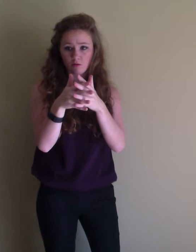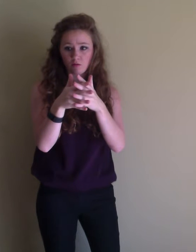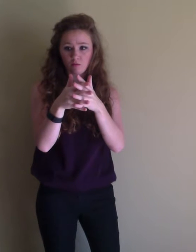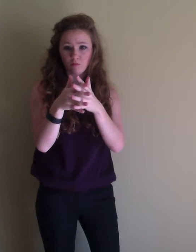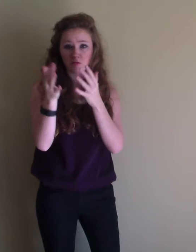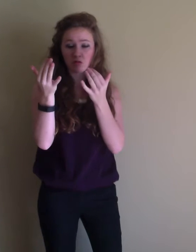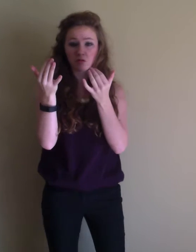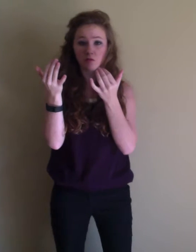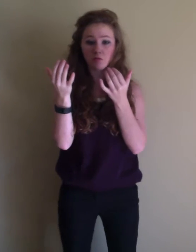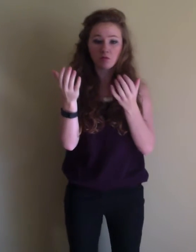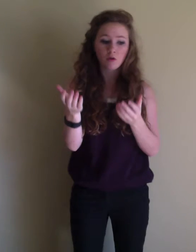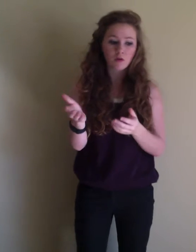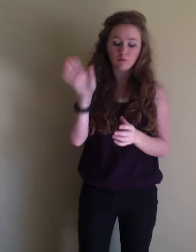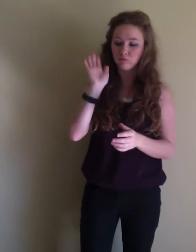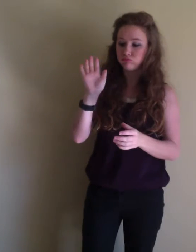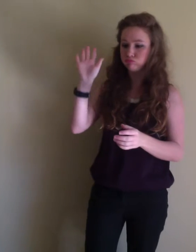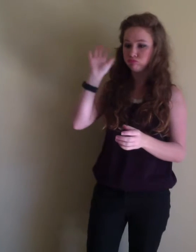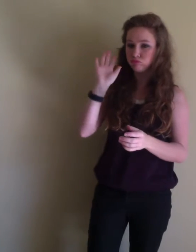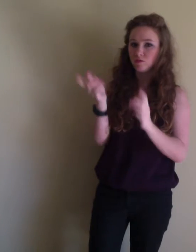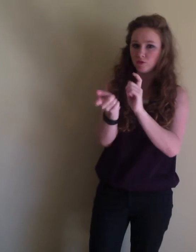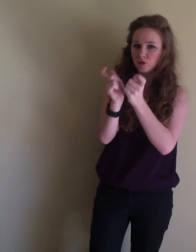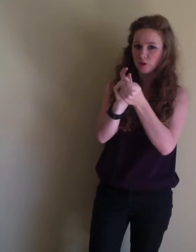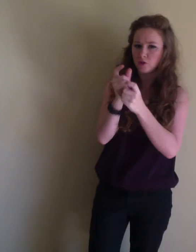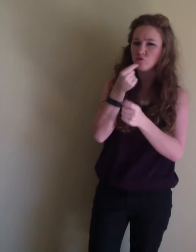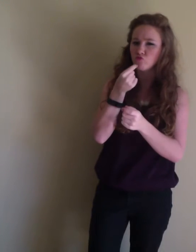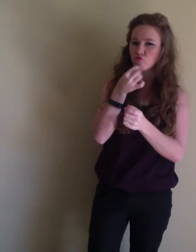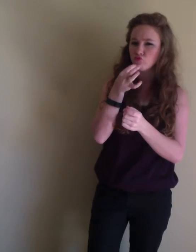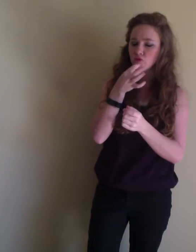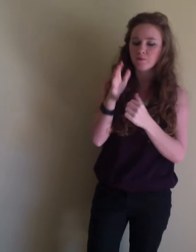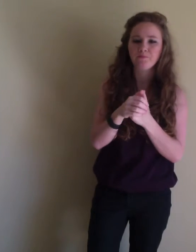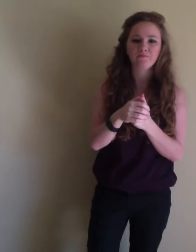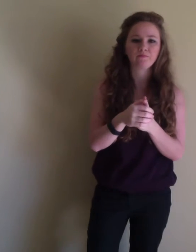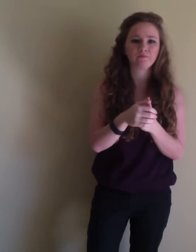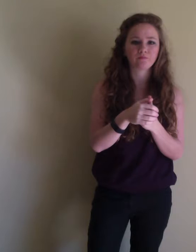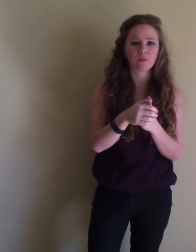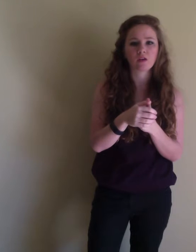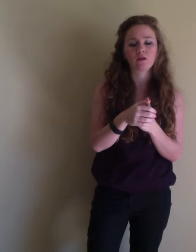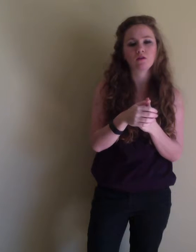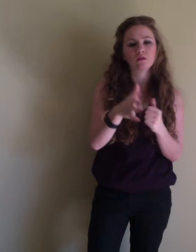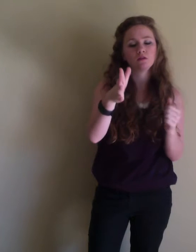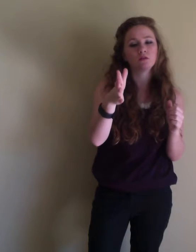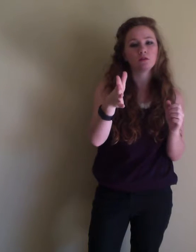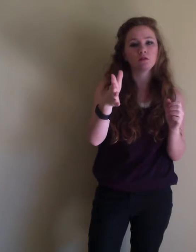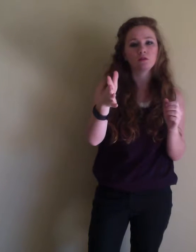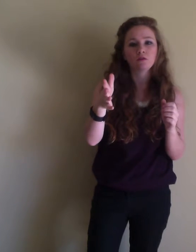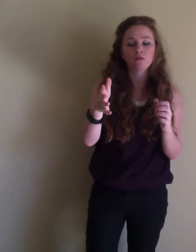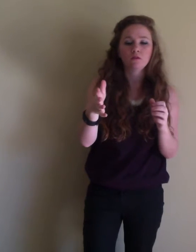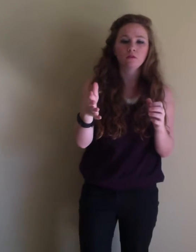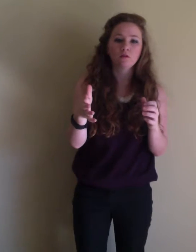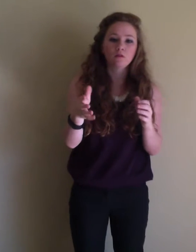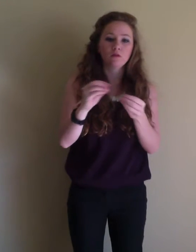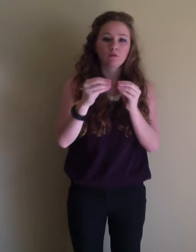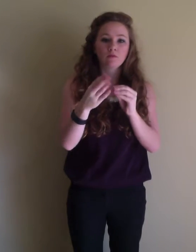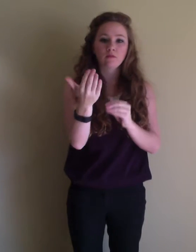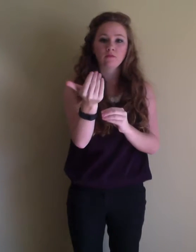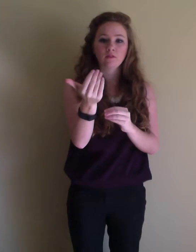14, how did they protested the Stamp Act, so what did the British do? They repealed it. Easy peasy. Number 15, the Loyalists,